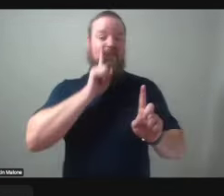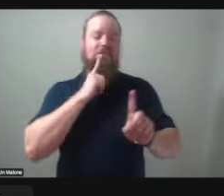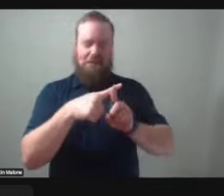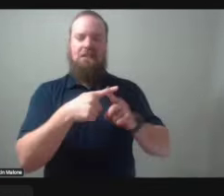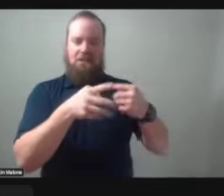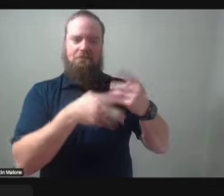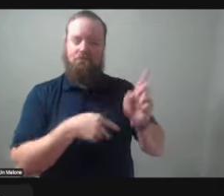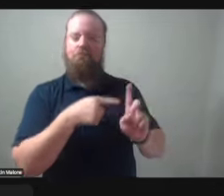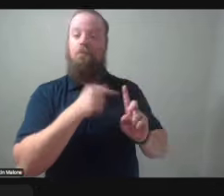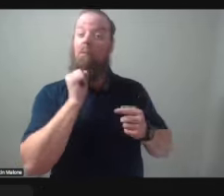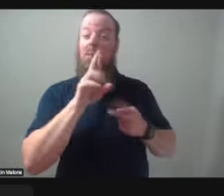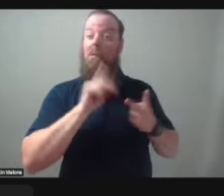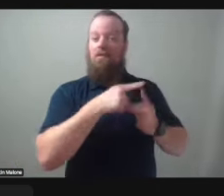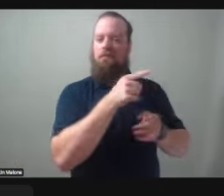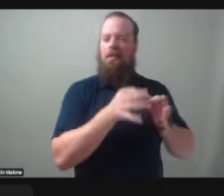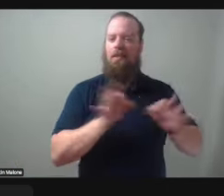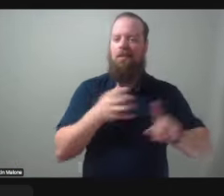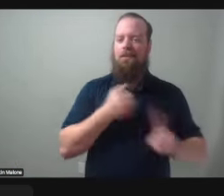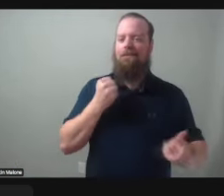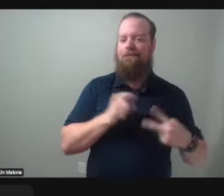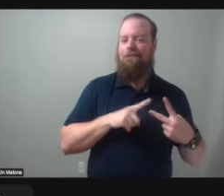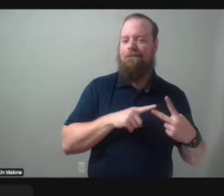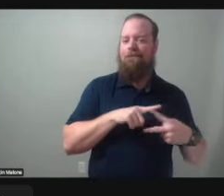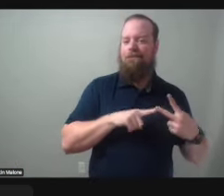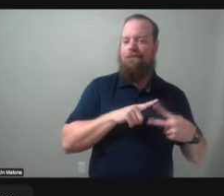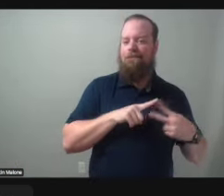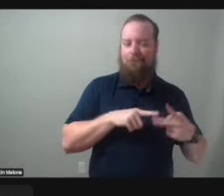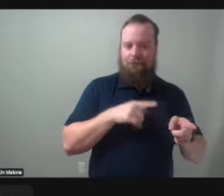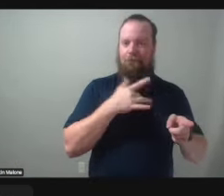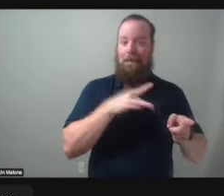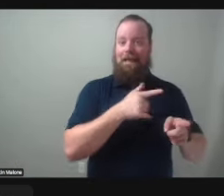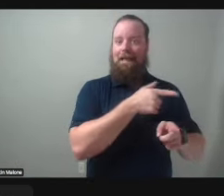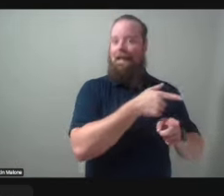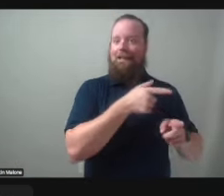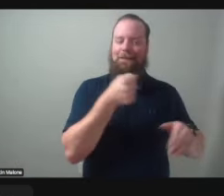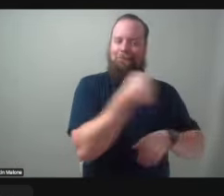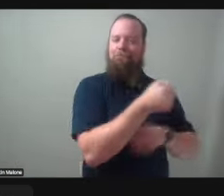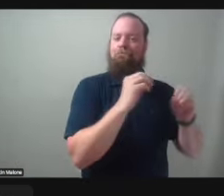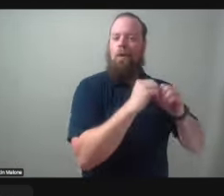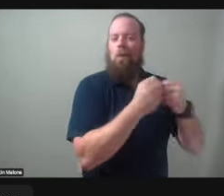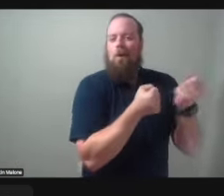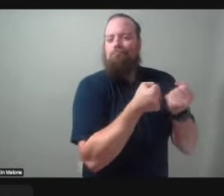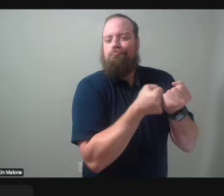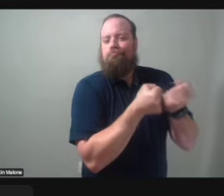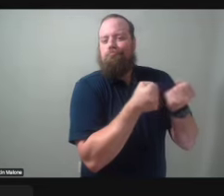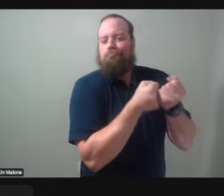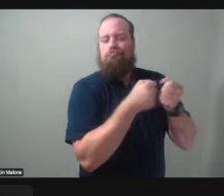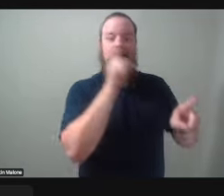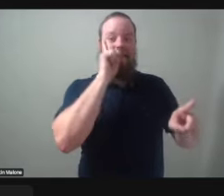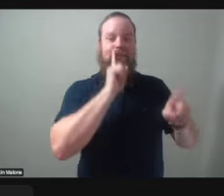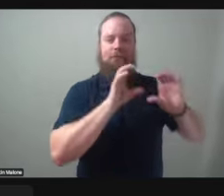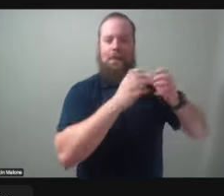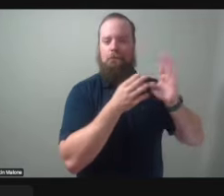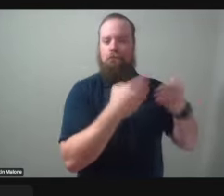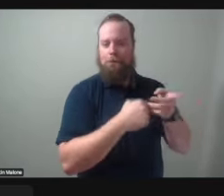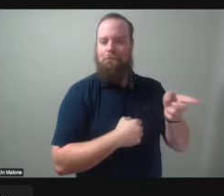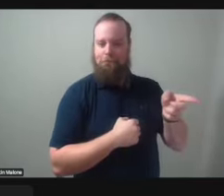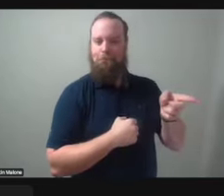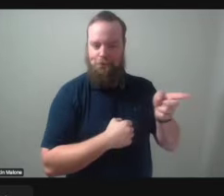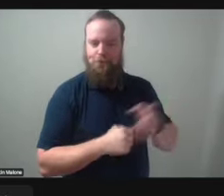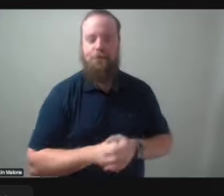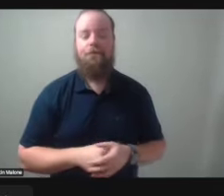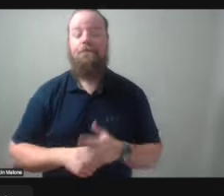Um, and that is what the deaf plus community would like to be called, deaf plus, not deaf and disabled. So